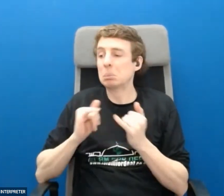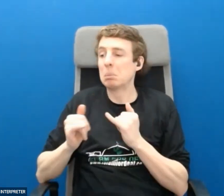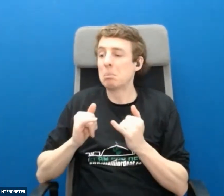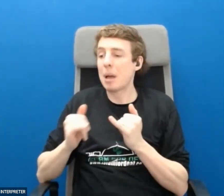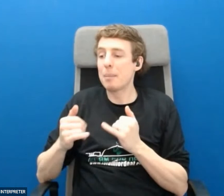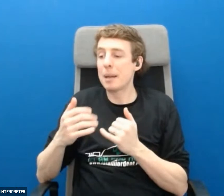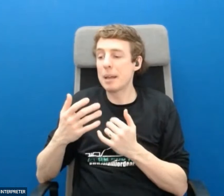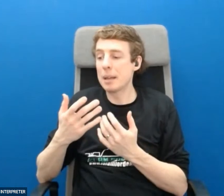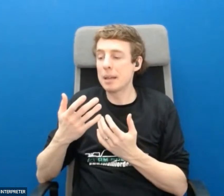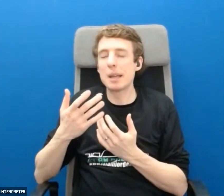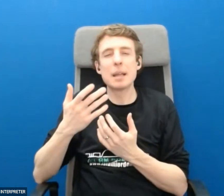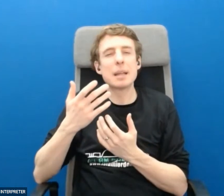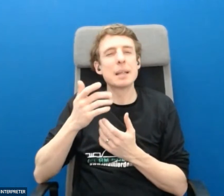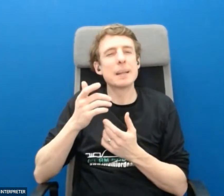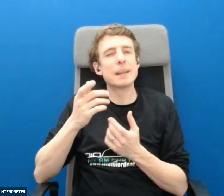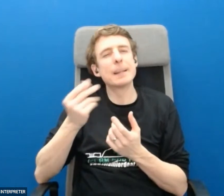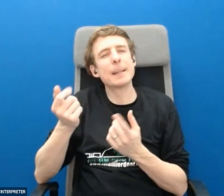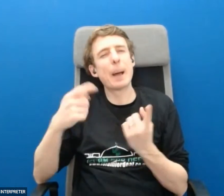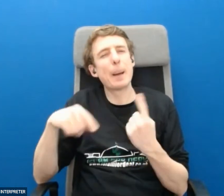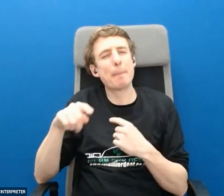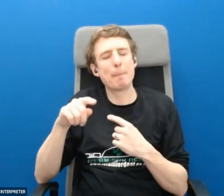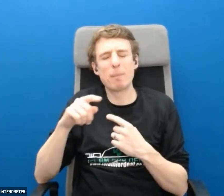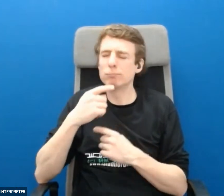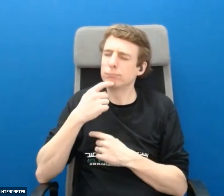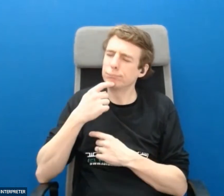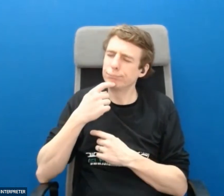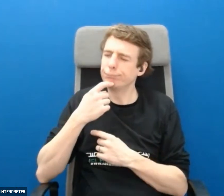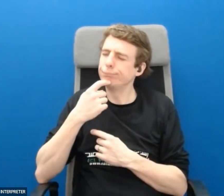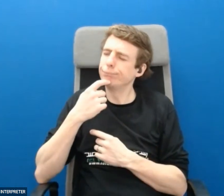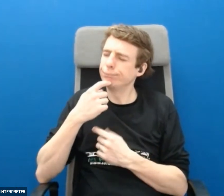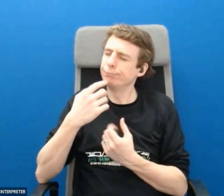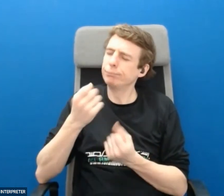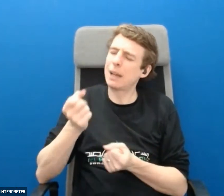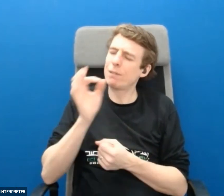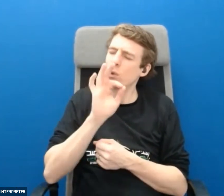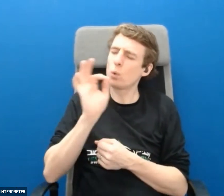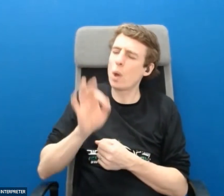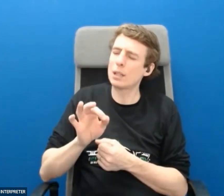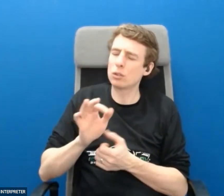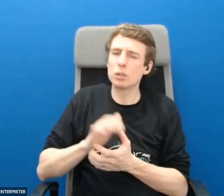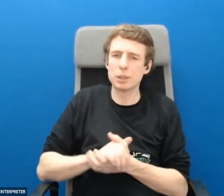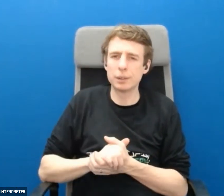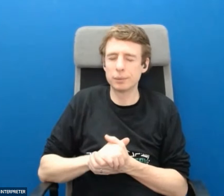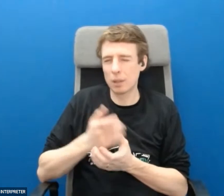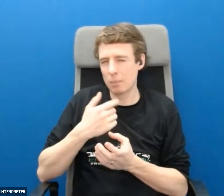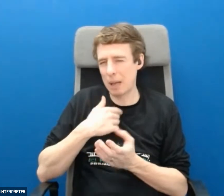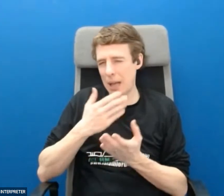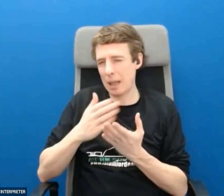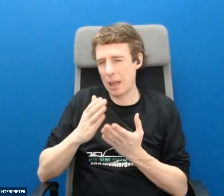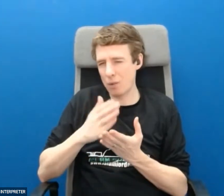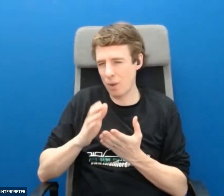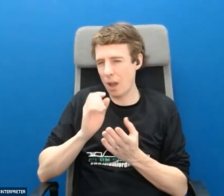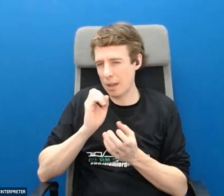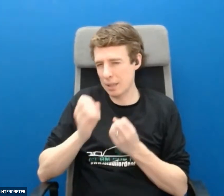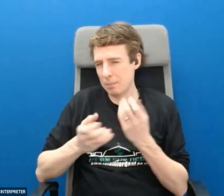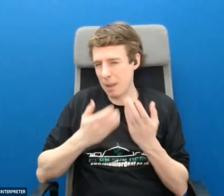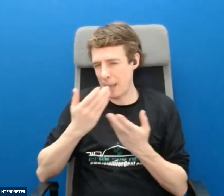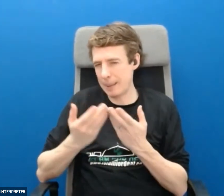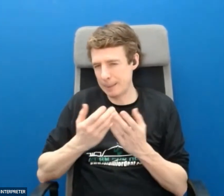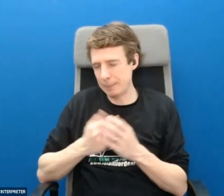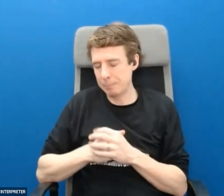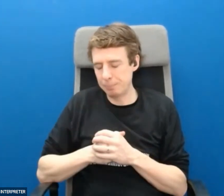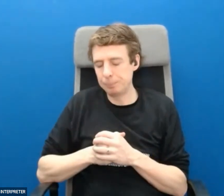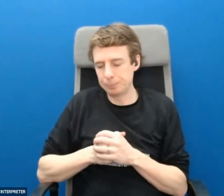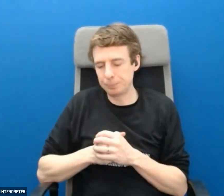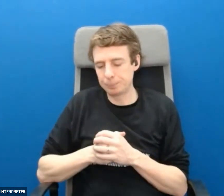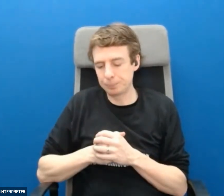posed about this concept or these concepts that we've just taken. So firstly, in the Quran, there